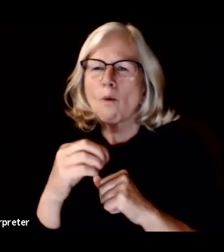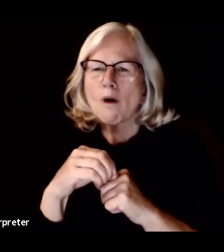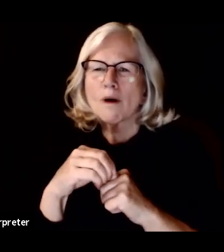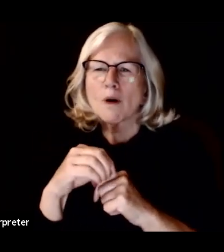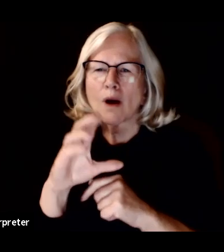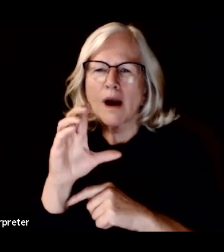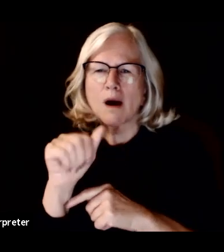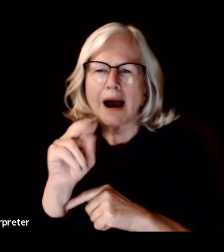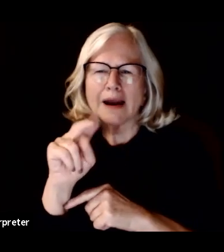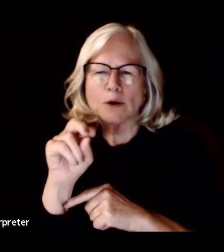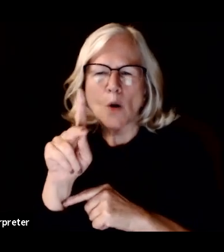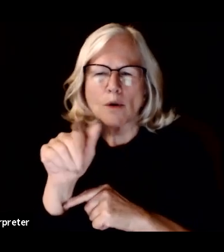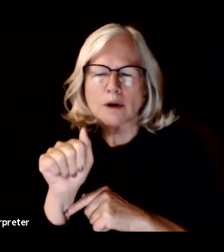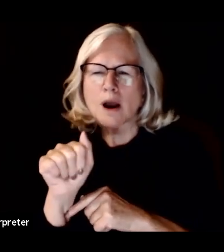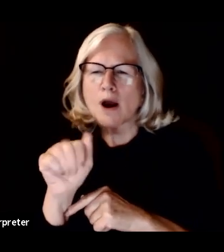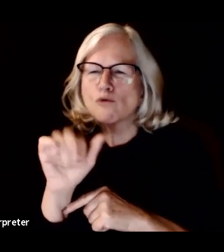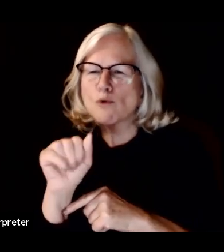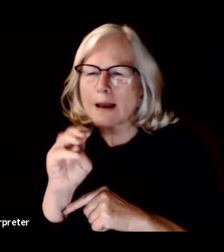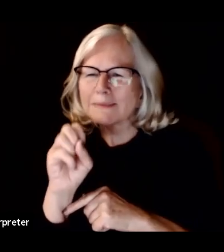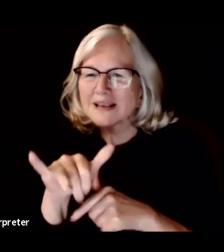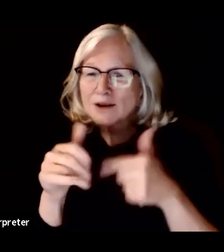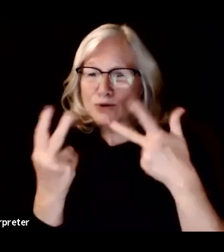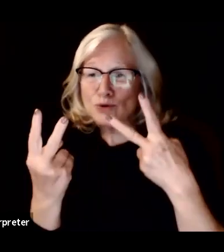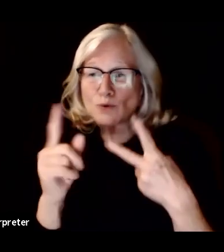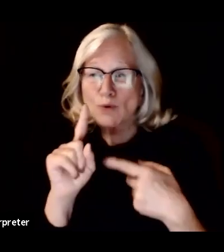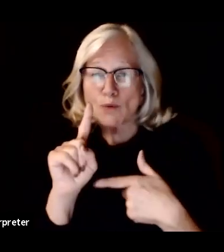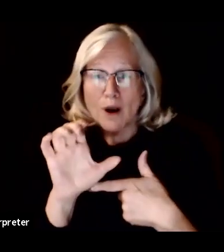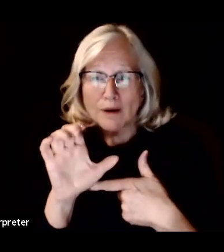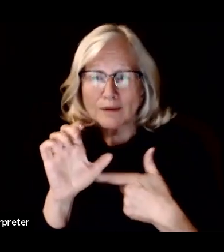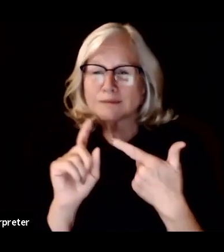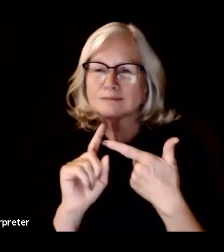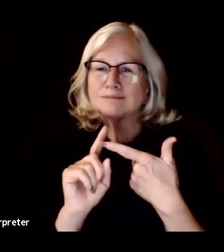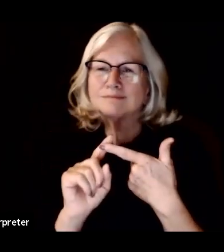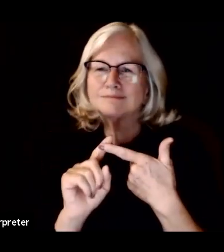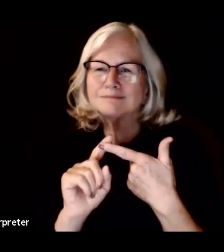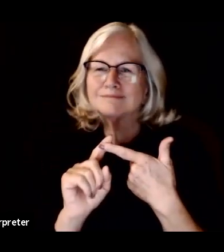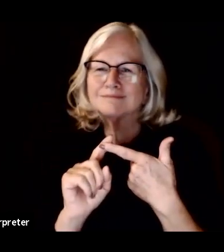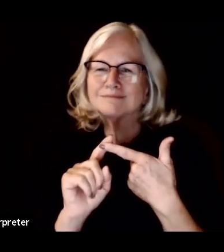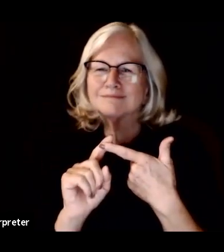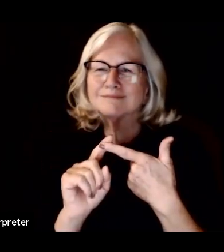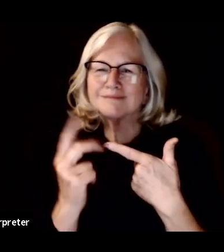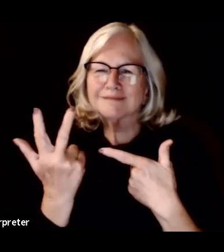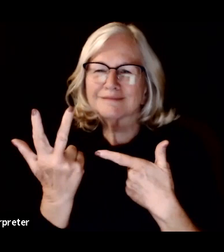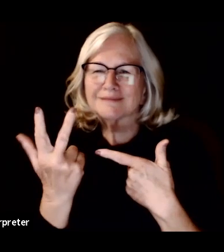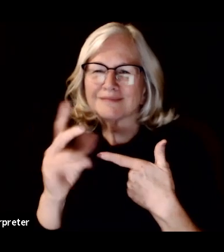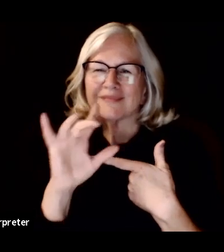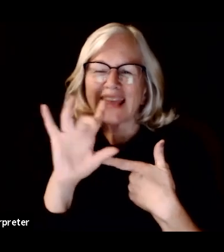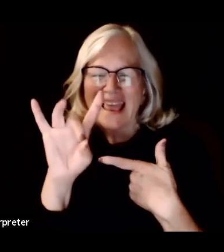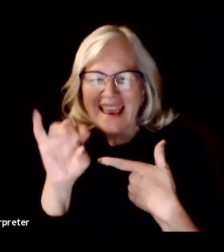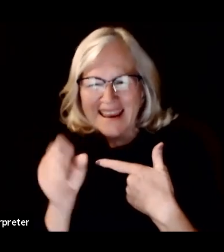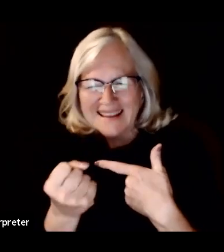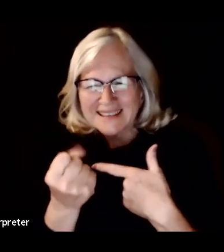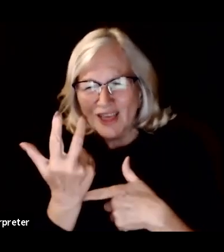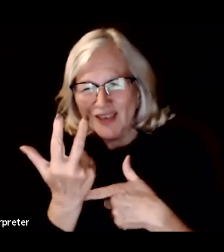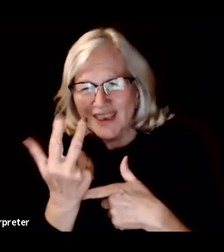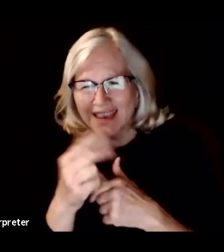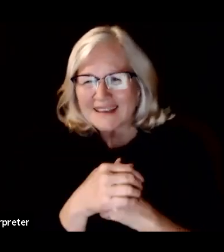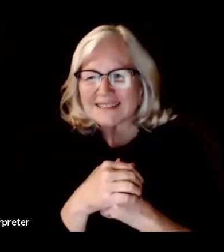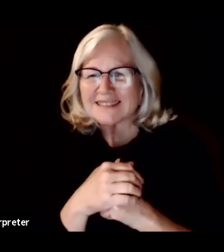2 in their 80s, 3 in their 60s, 1 in their 50s. 3 of these deaths were among residents of long-term care